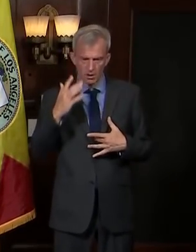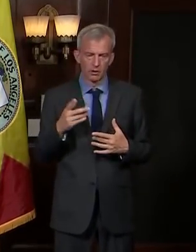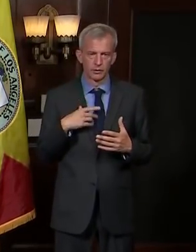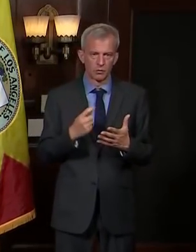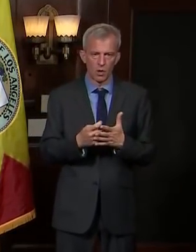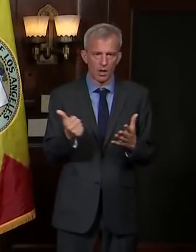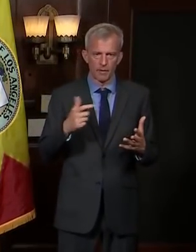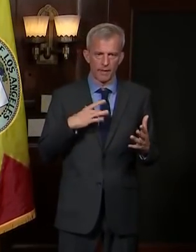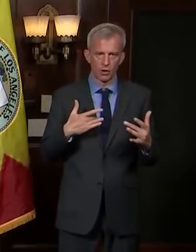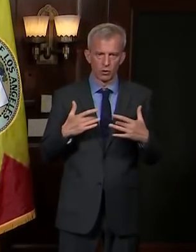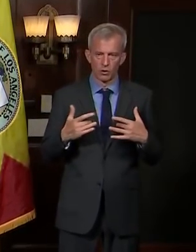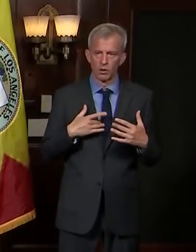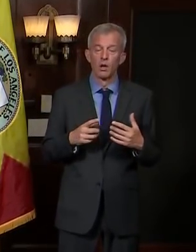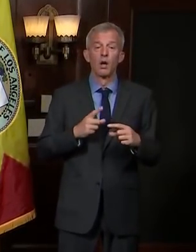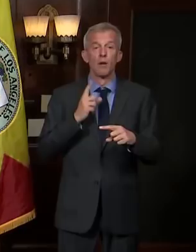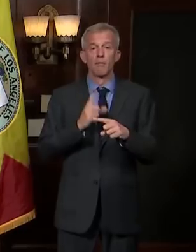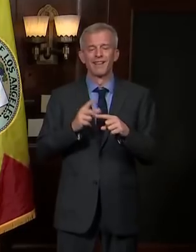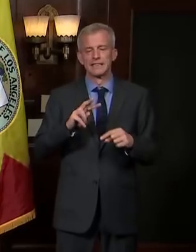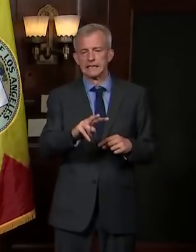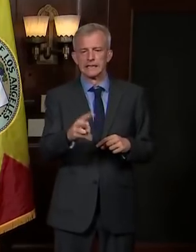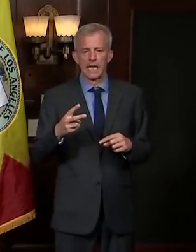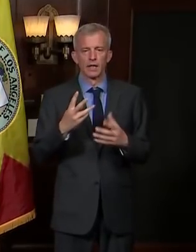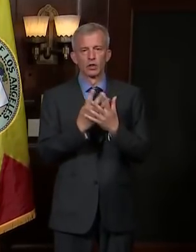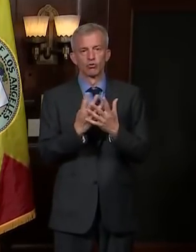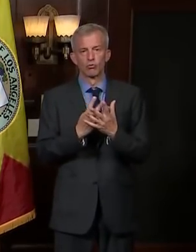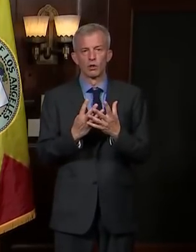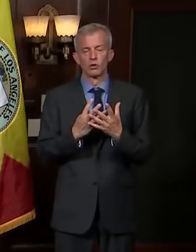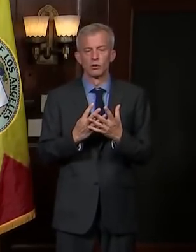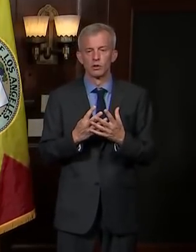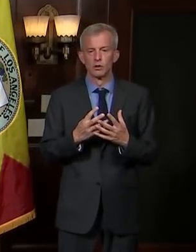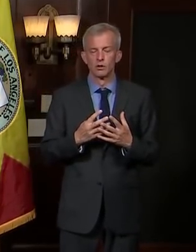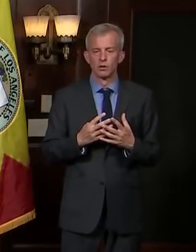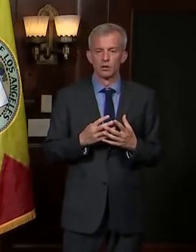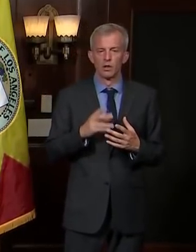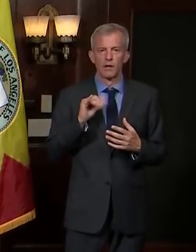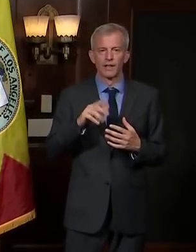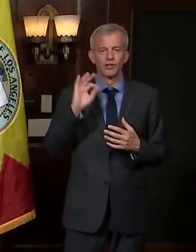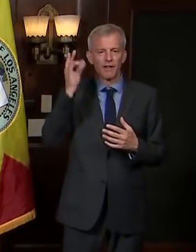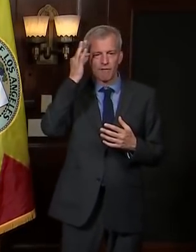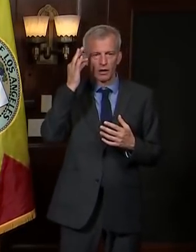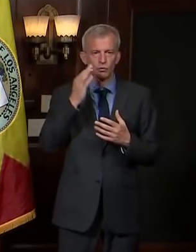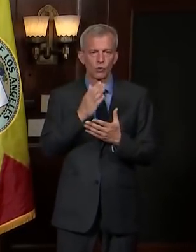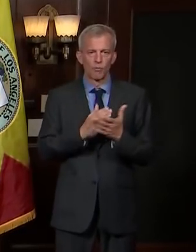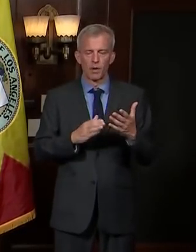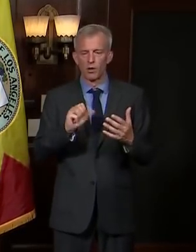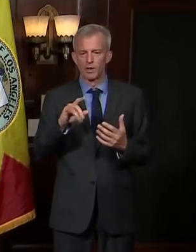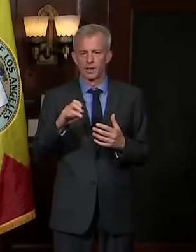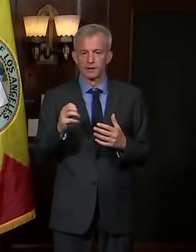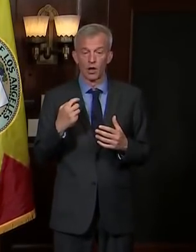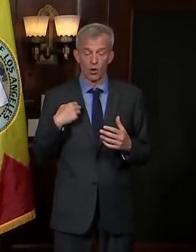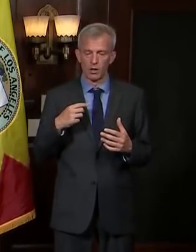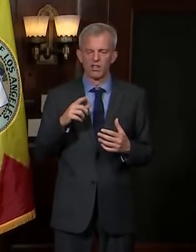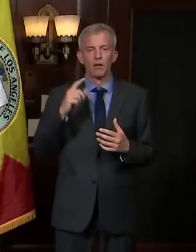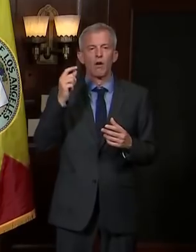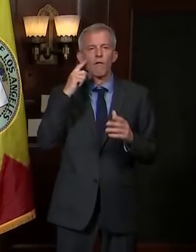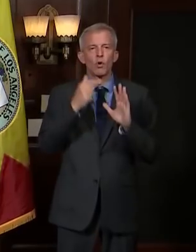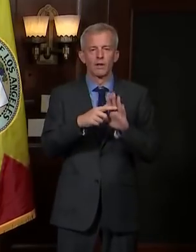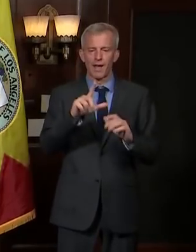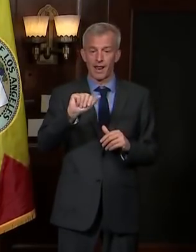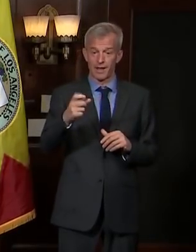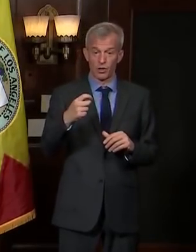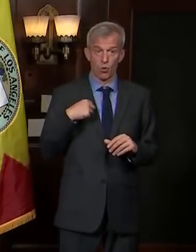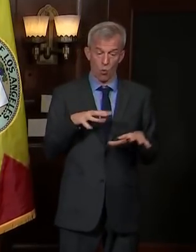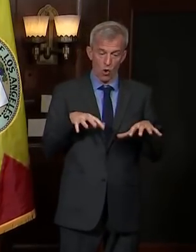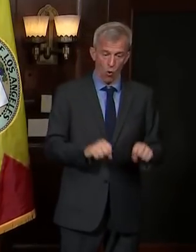screening. Usually that's on the federal side of the line before it comes to us. At LAX, we own the airport, but the federal